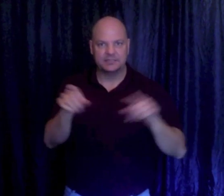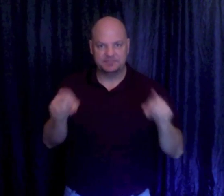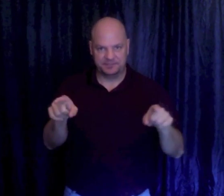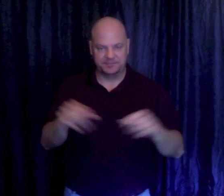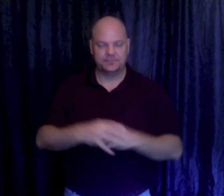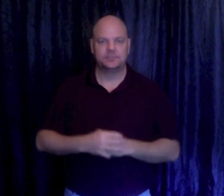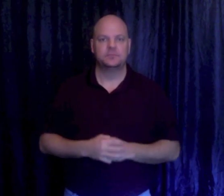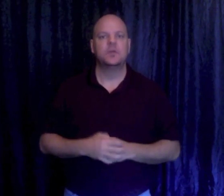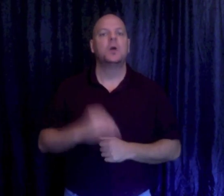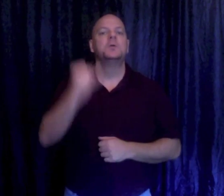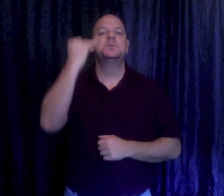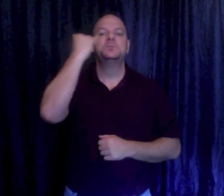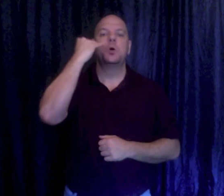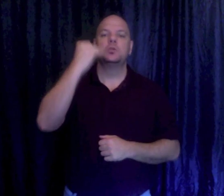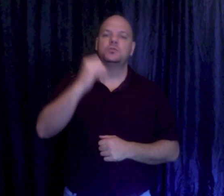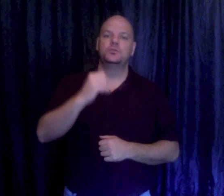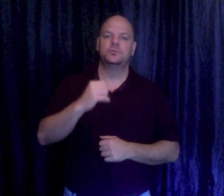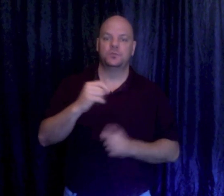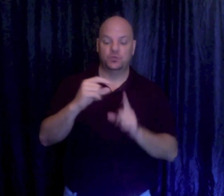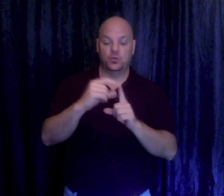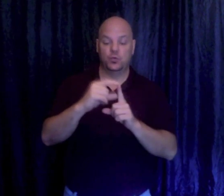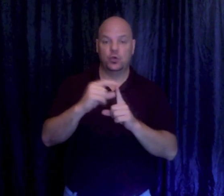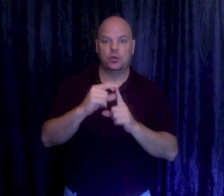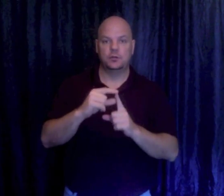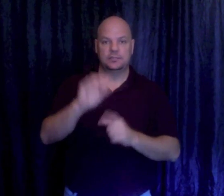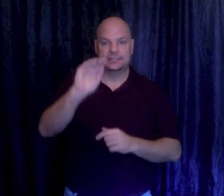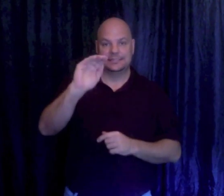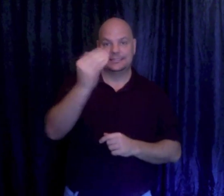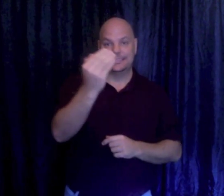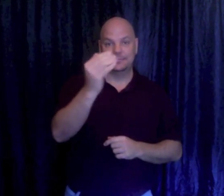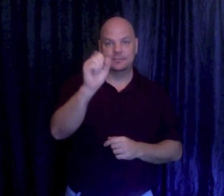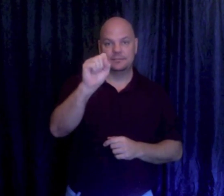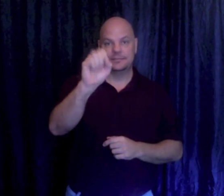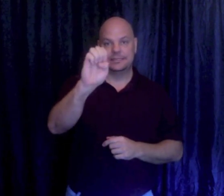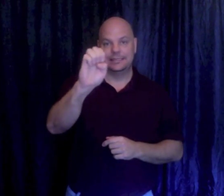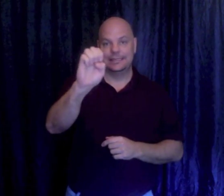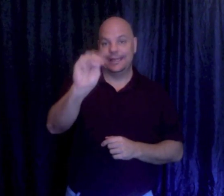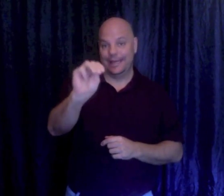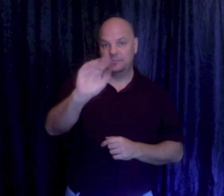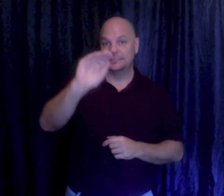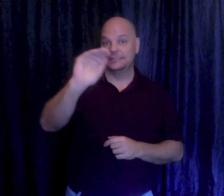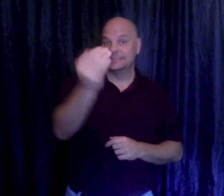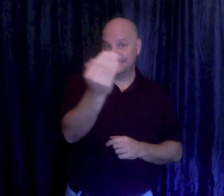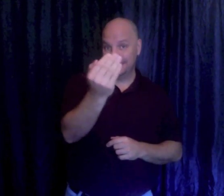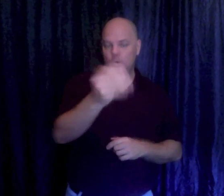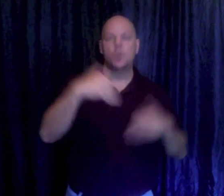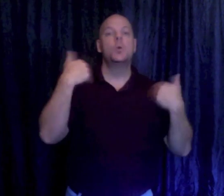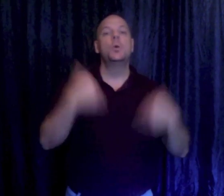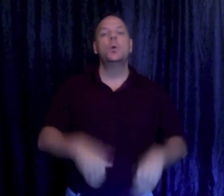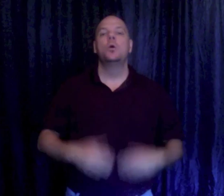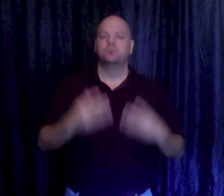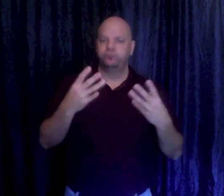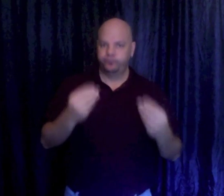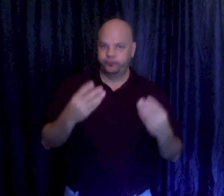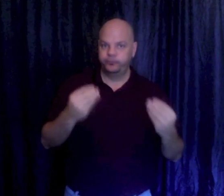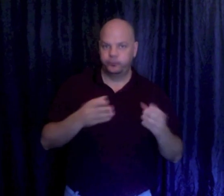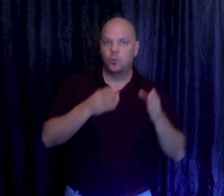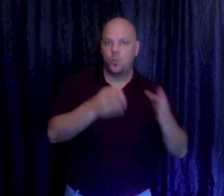you sign scenes, that's a much more gentle way. So, like, if a student asks